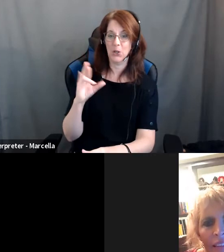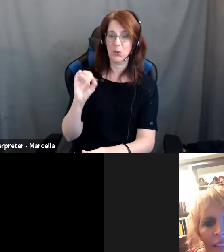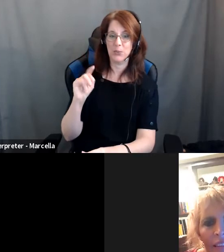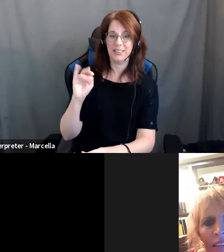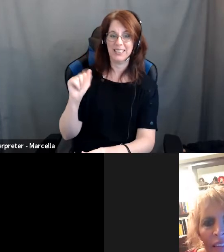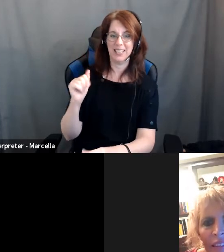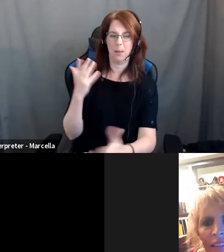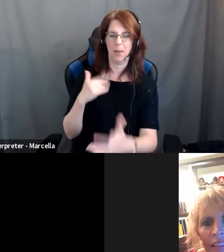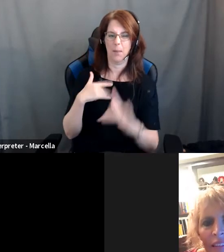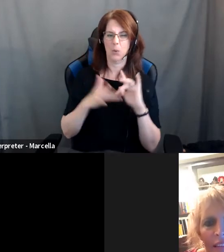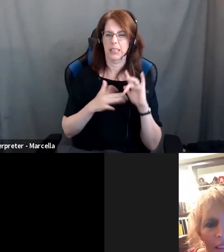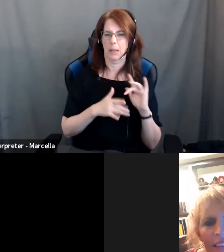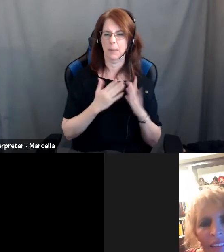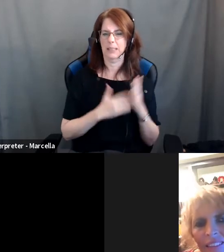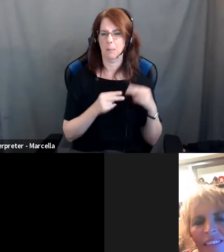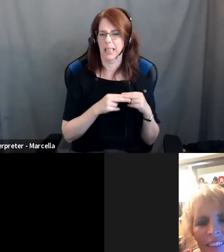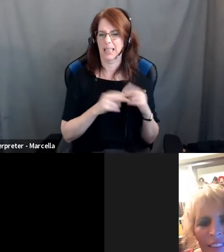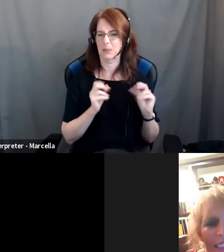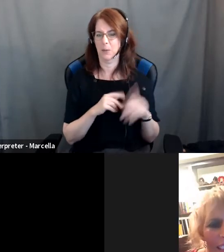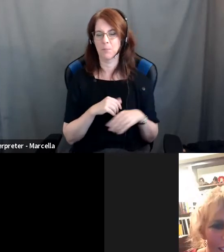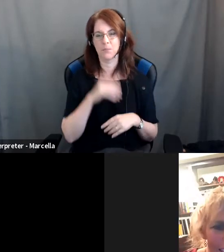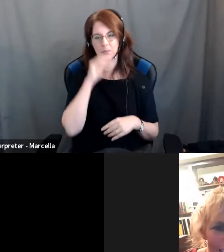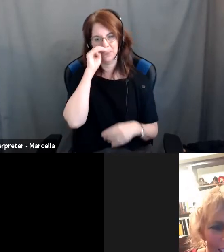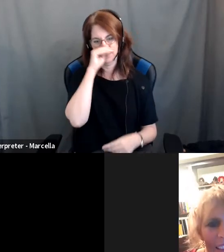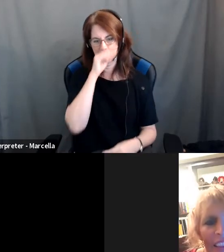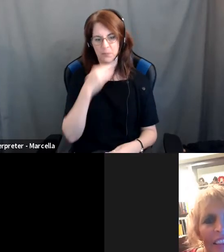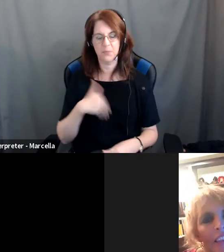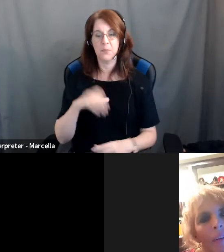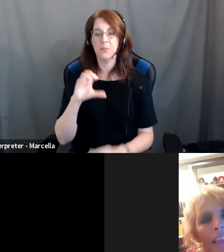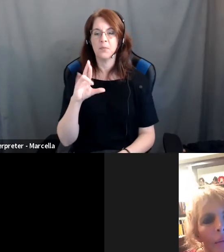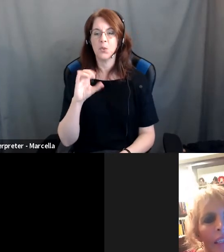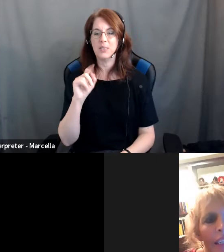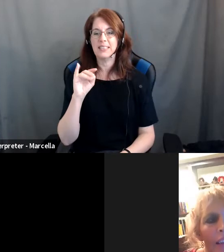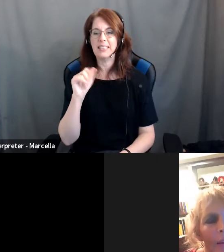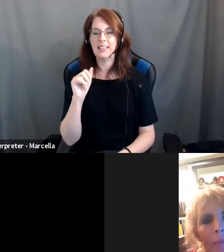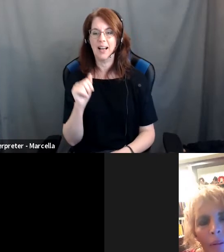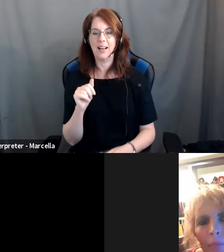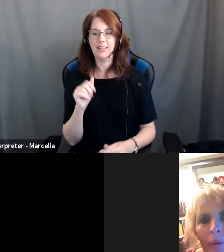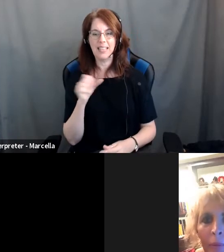up skipping a couple slides. Okay. This is Christina, and yes, we